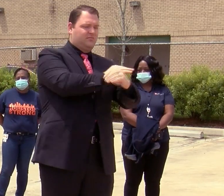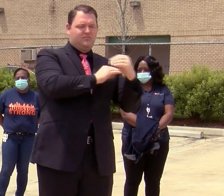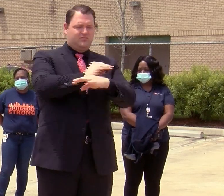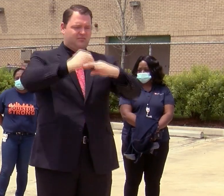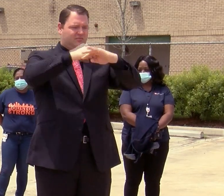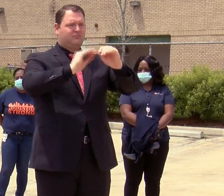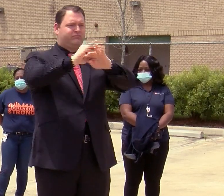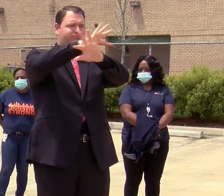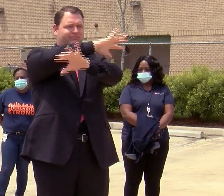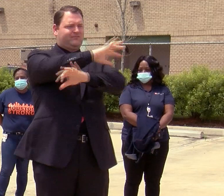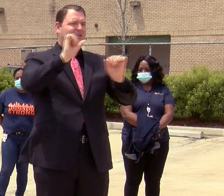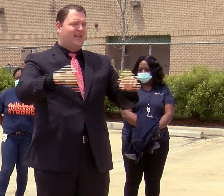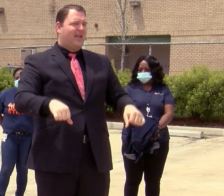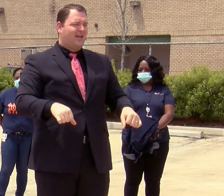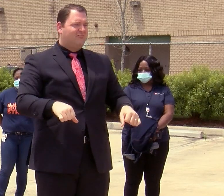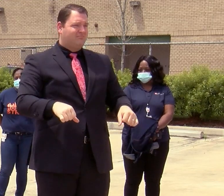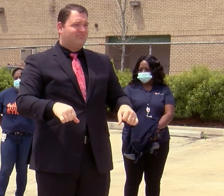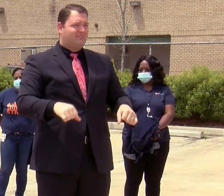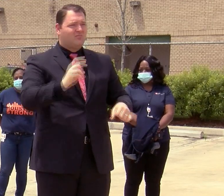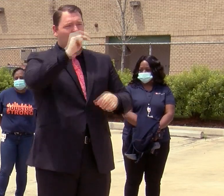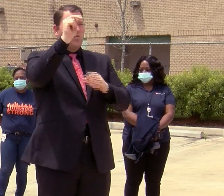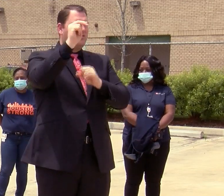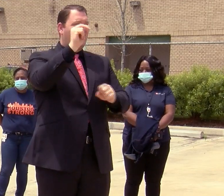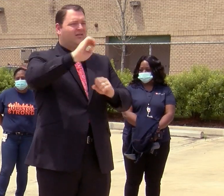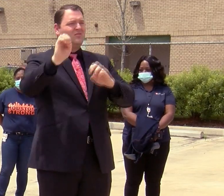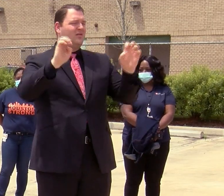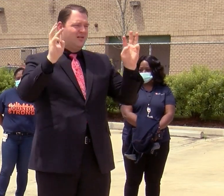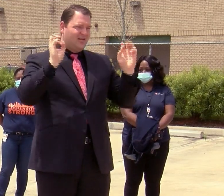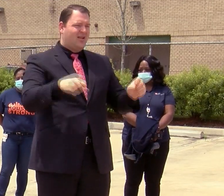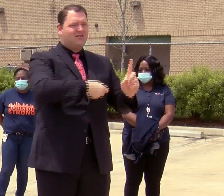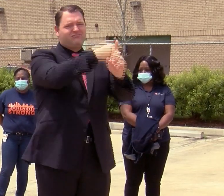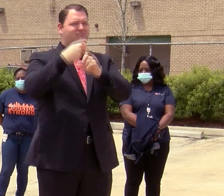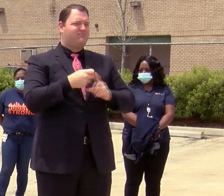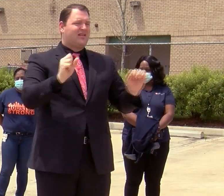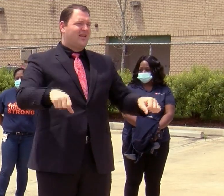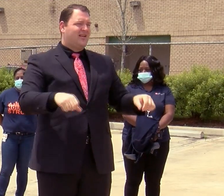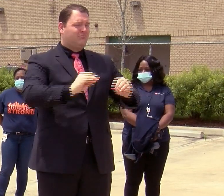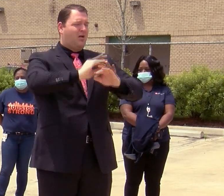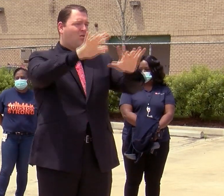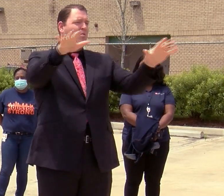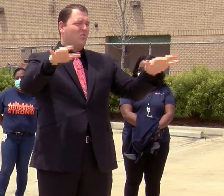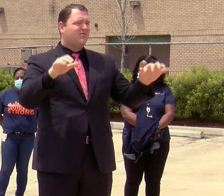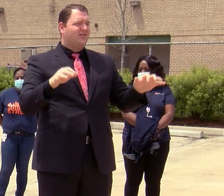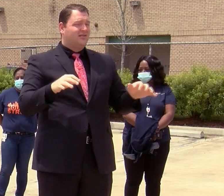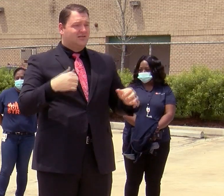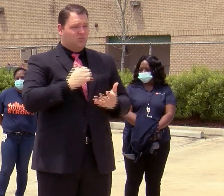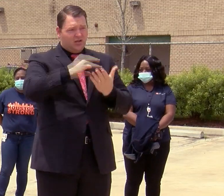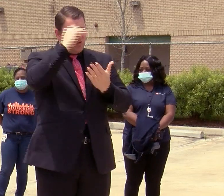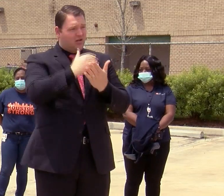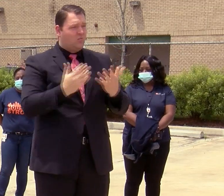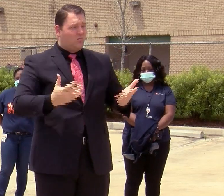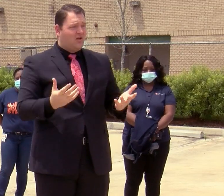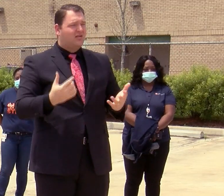sides. It can impact all sides. And the lesson that we must learn from this inescapable truth is that we must